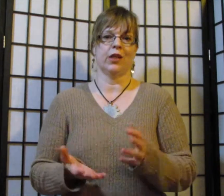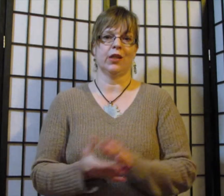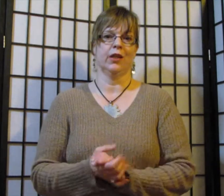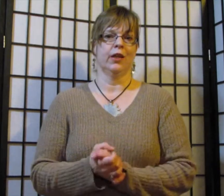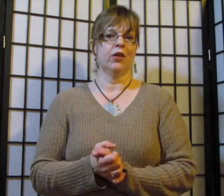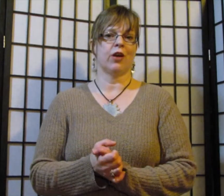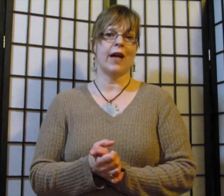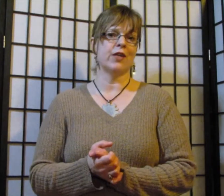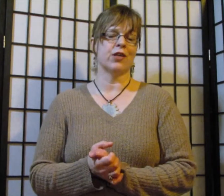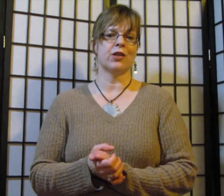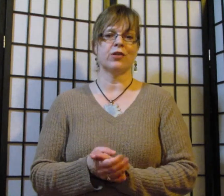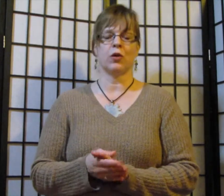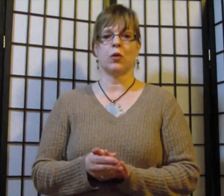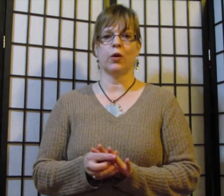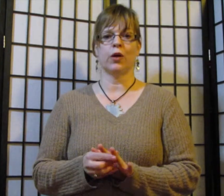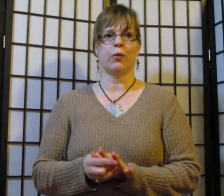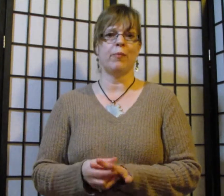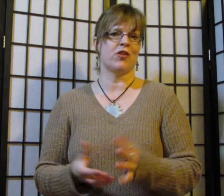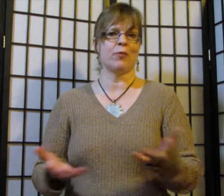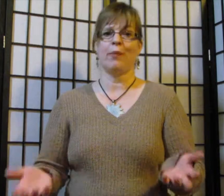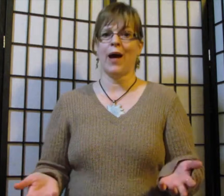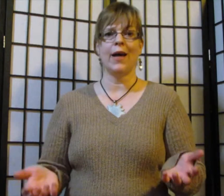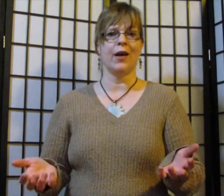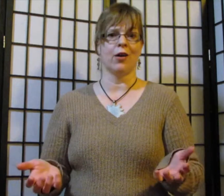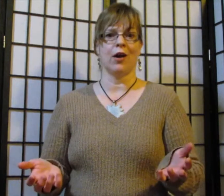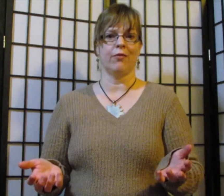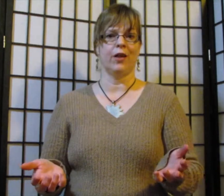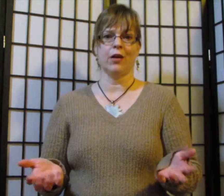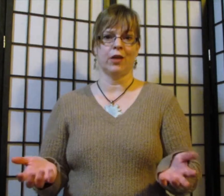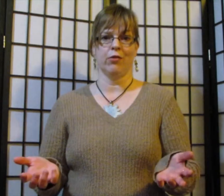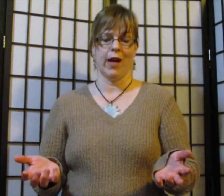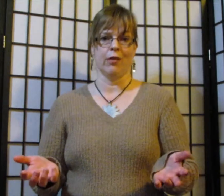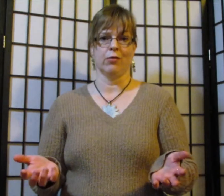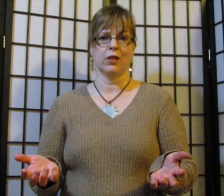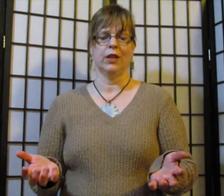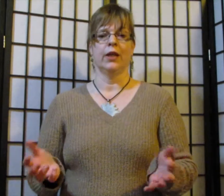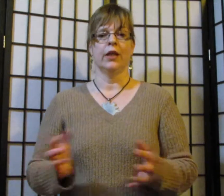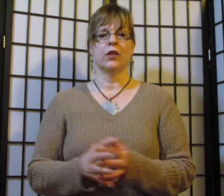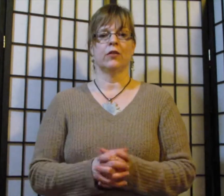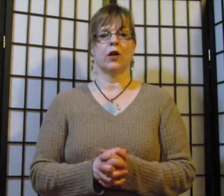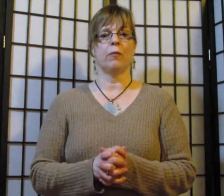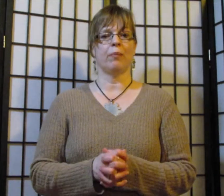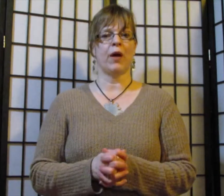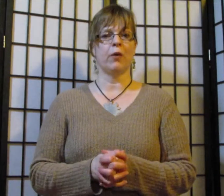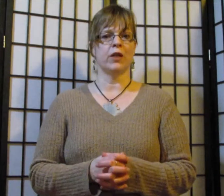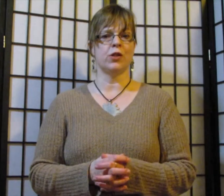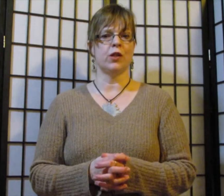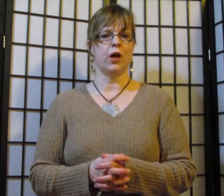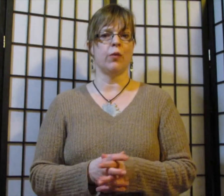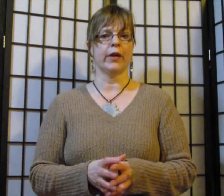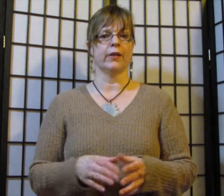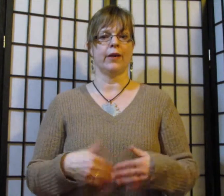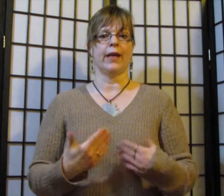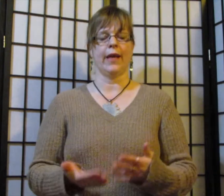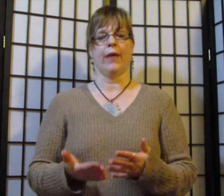electric grinders, or we just buy our coffee already ground. So I wanted you to know where the sign came